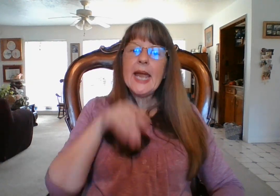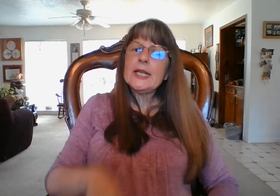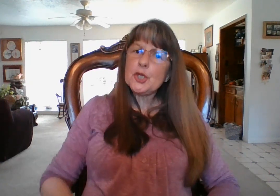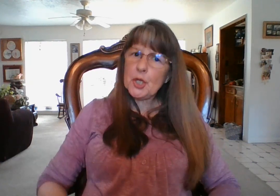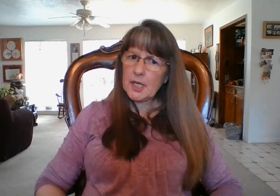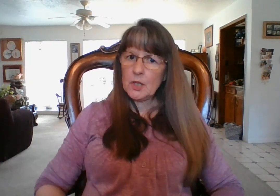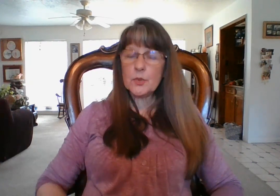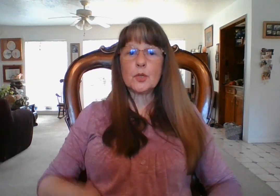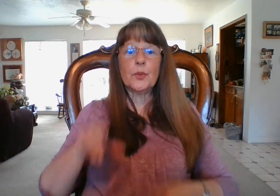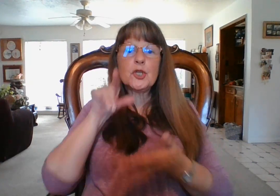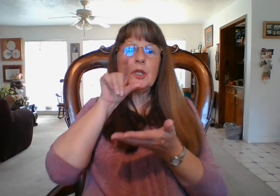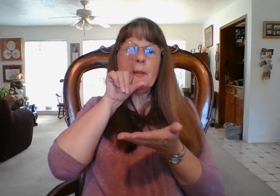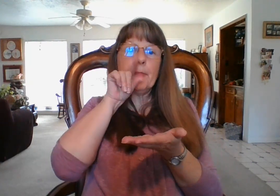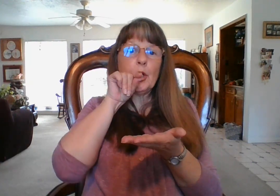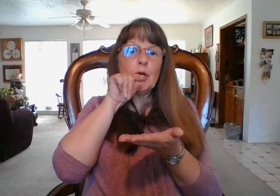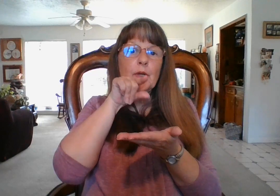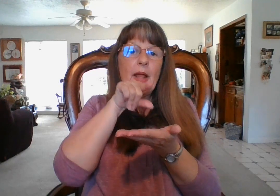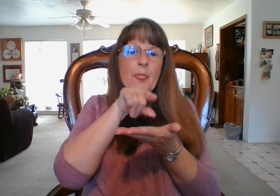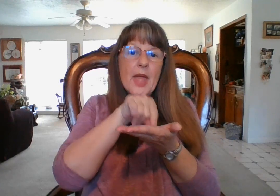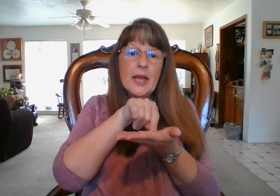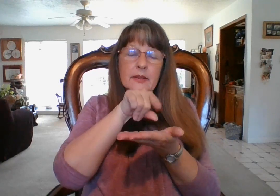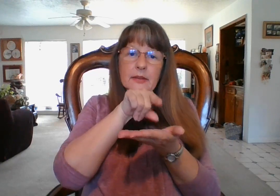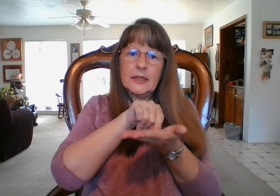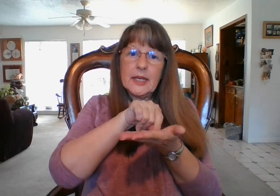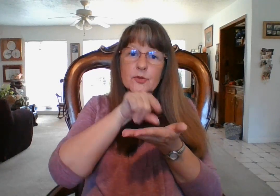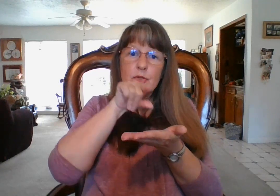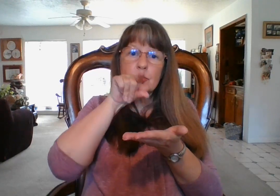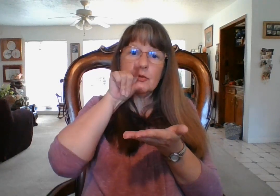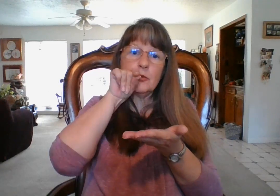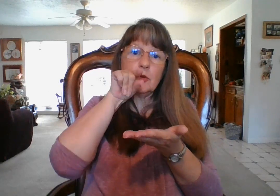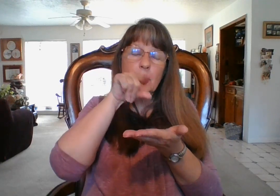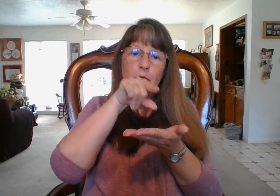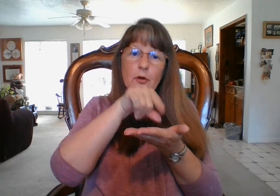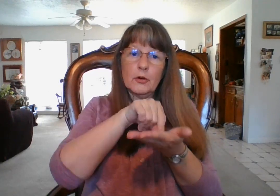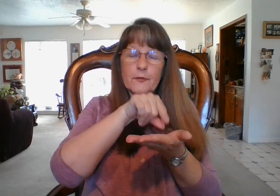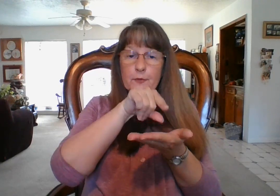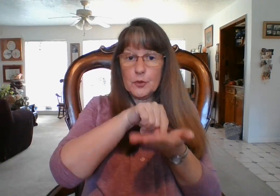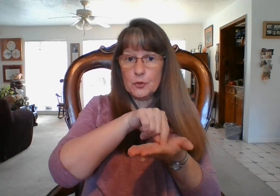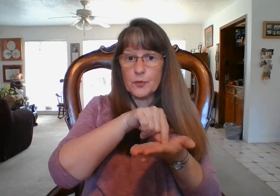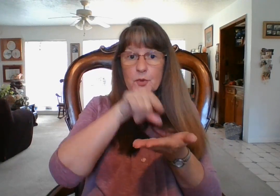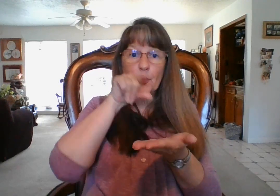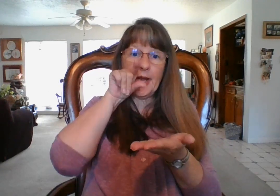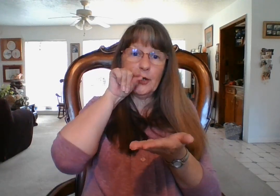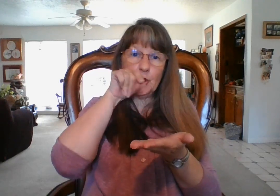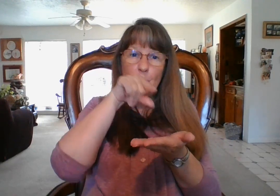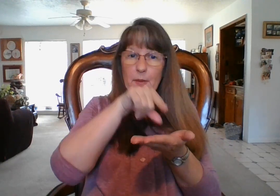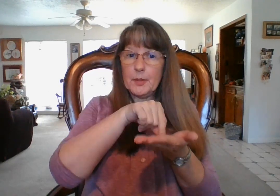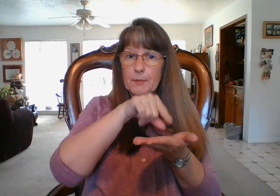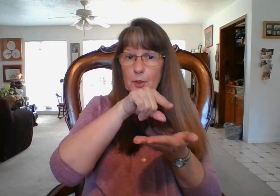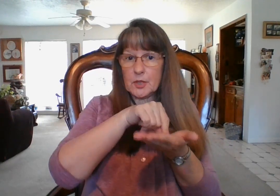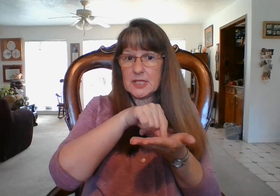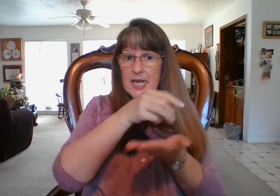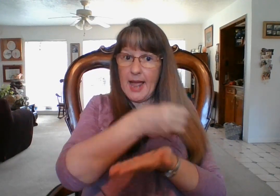a chicken was originally bird and that gets their food from the ground. You know, we put bird seed